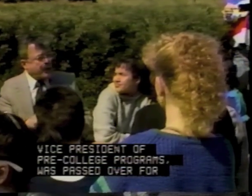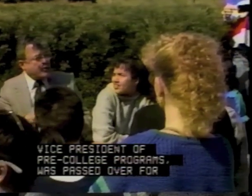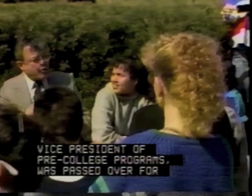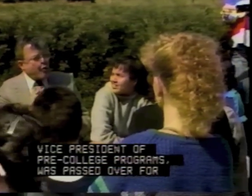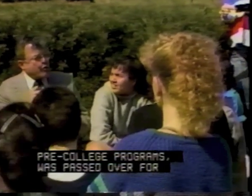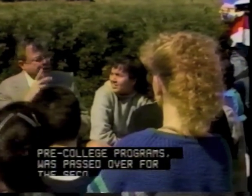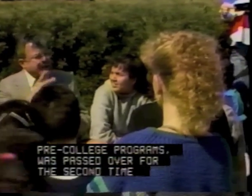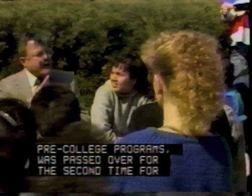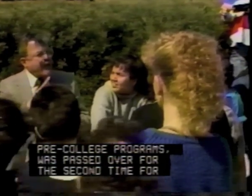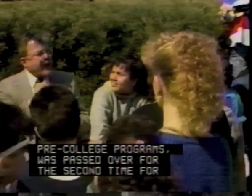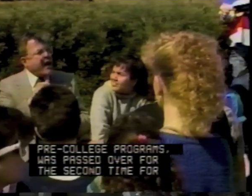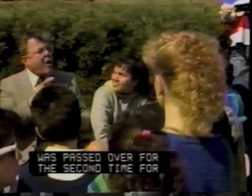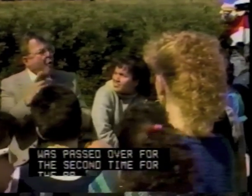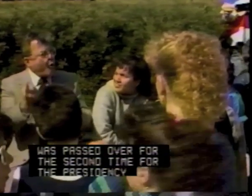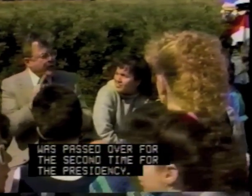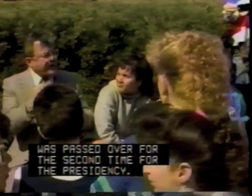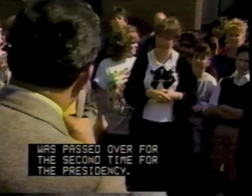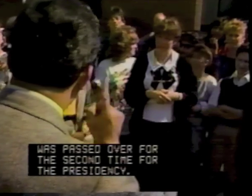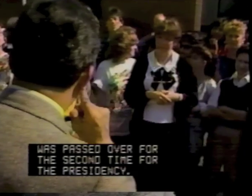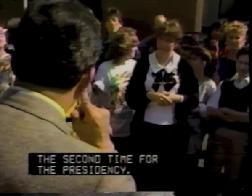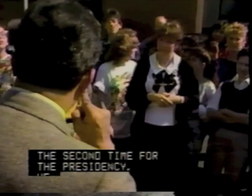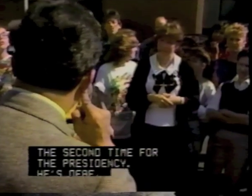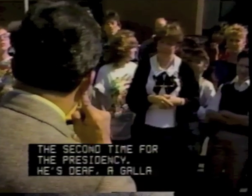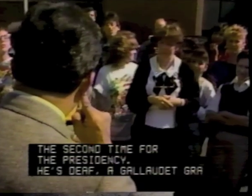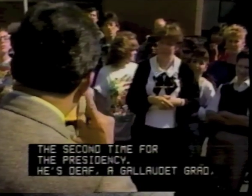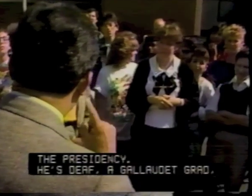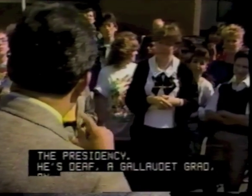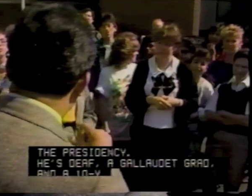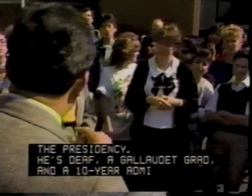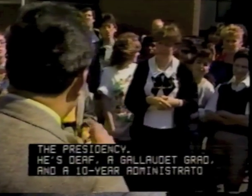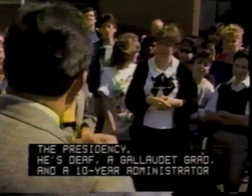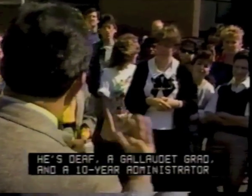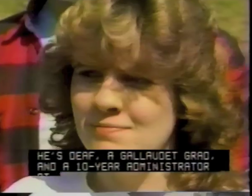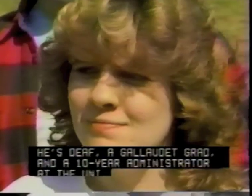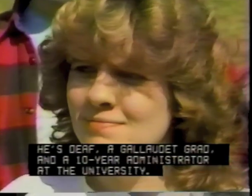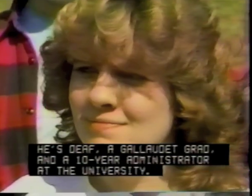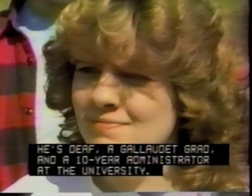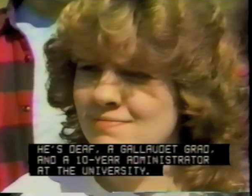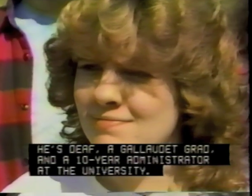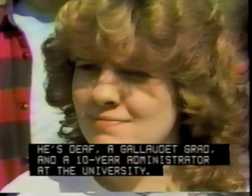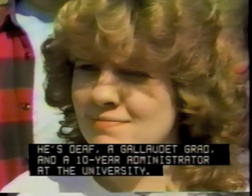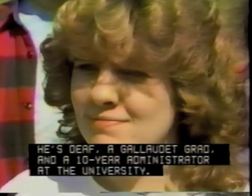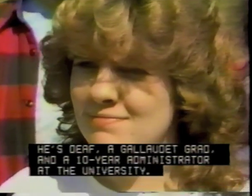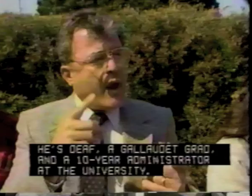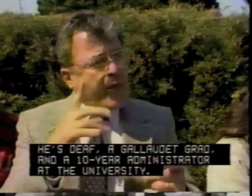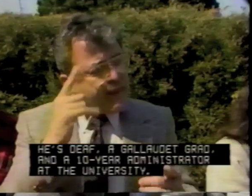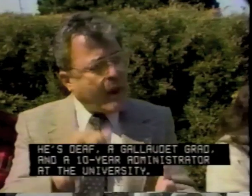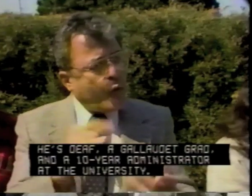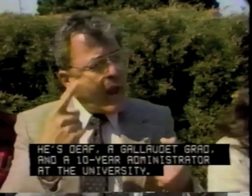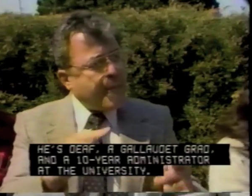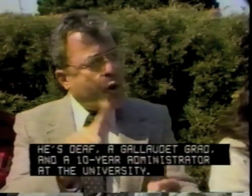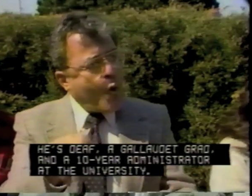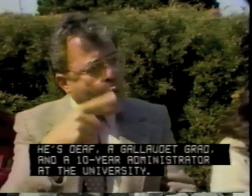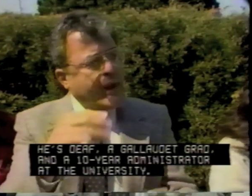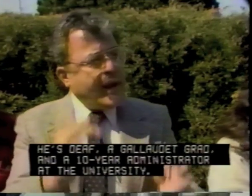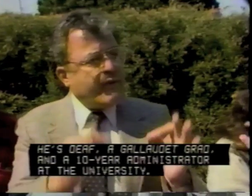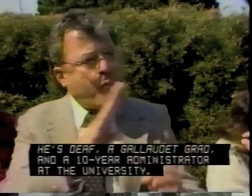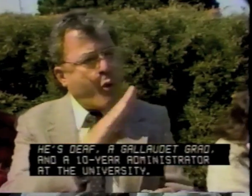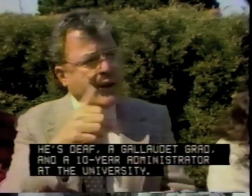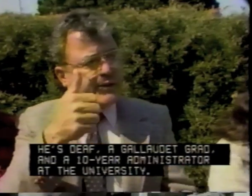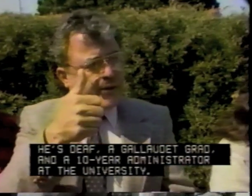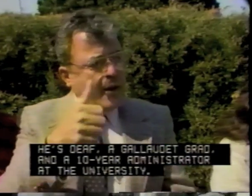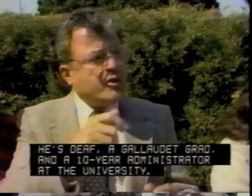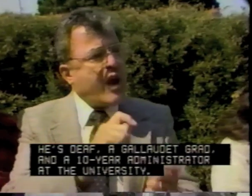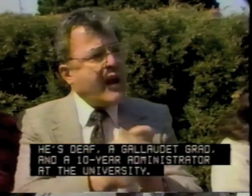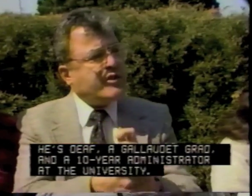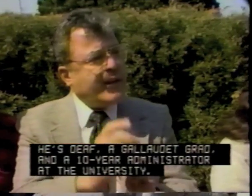for the second time for the presidency. He's deaf, a Gallaudet grad, and a 10-year administrator at the university. I think that could happen only if the